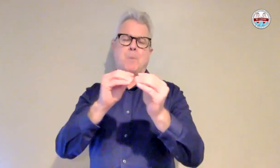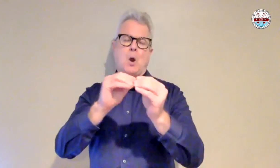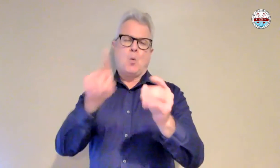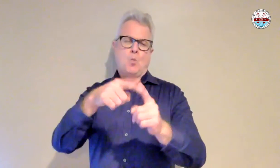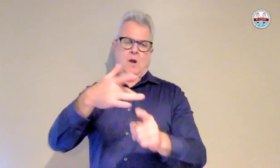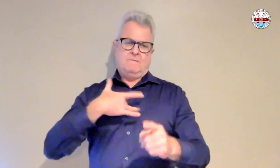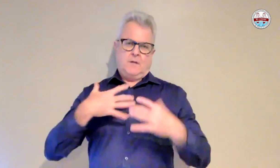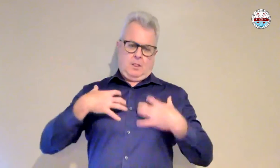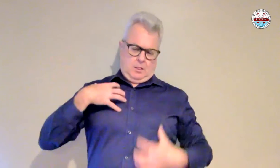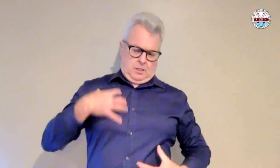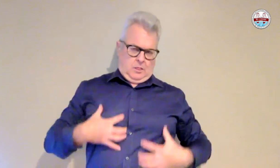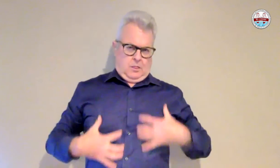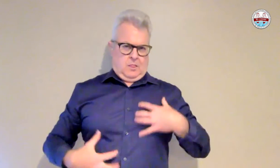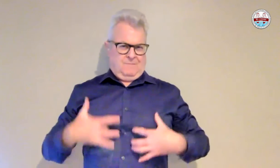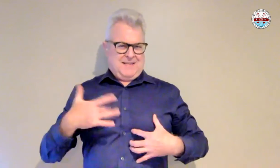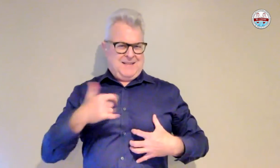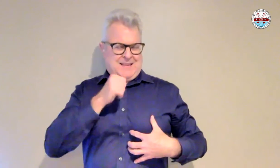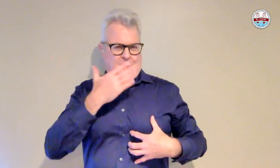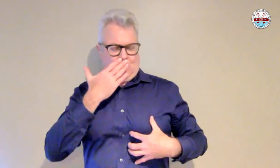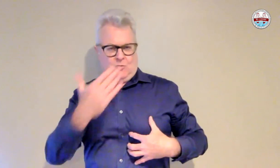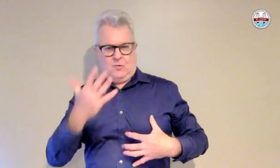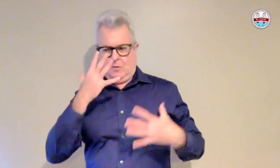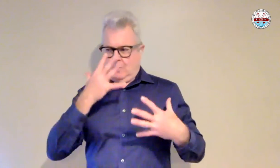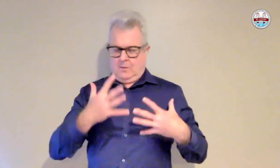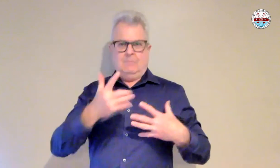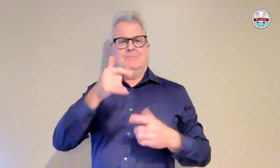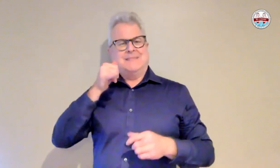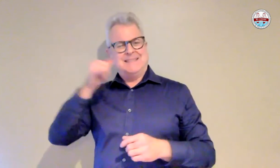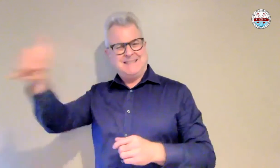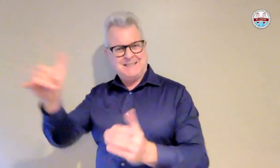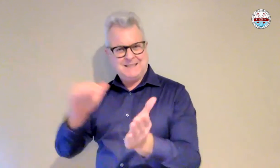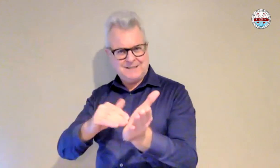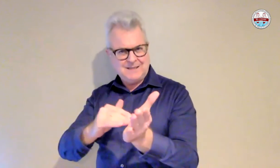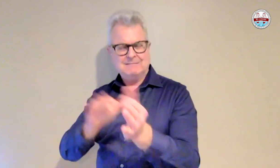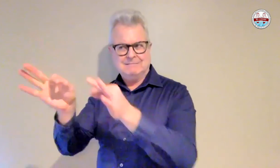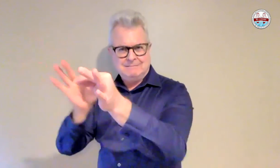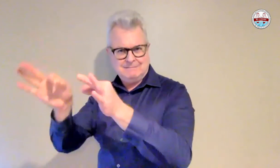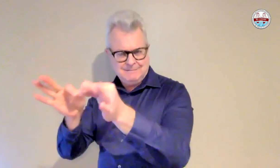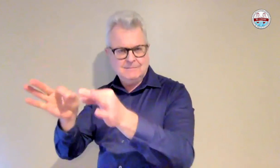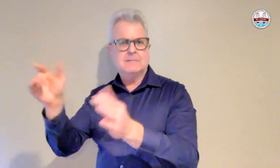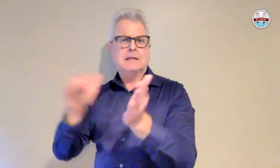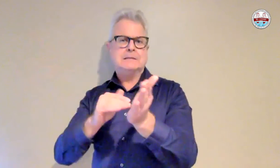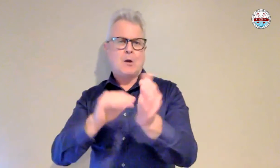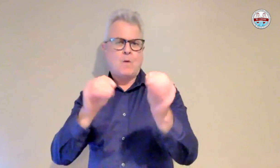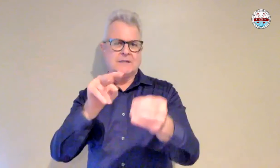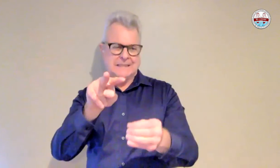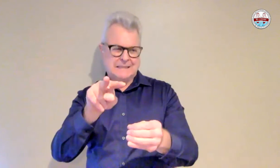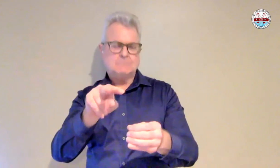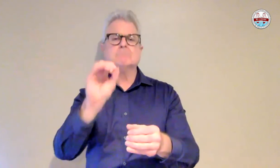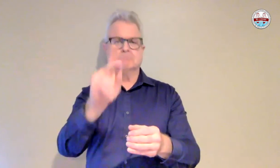physician. And that is more geared toward people who are not feeling well and have symptoms. Once you call your doctor